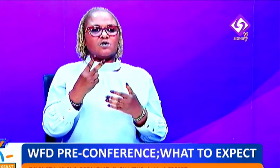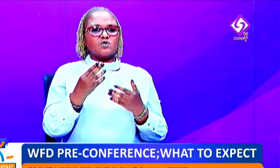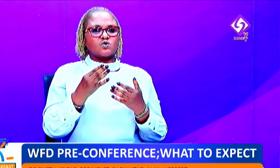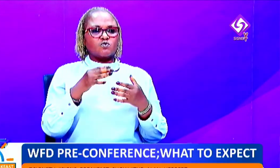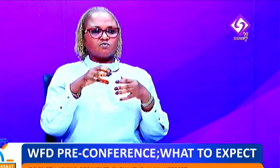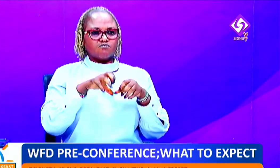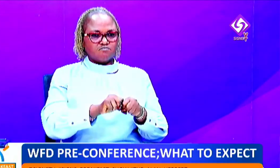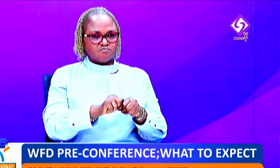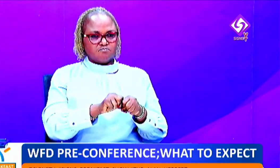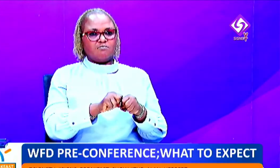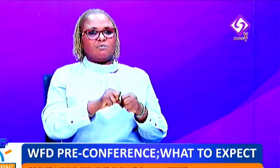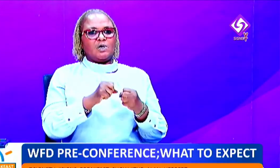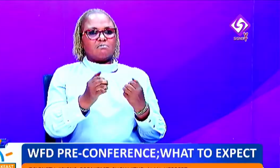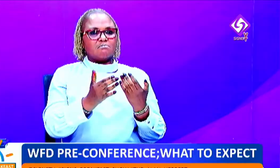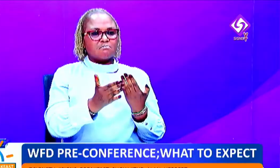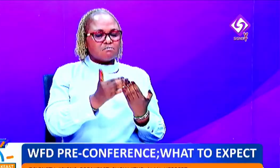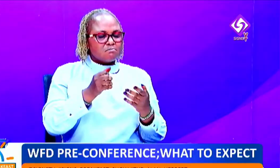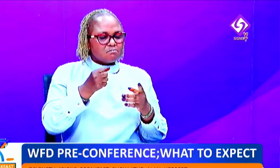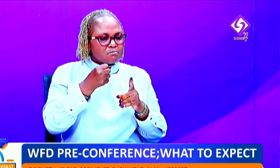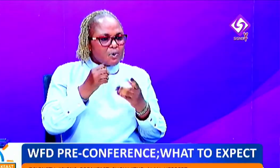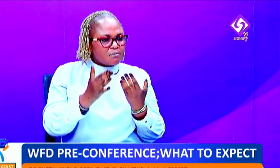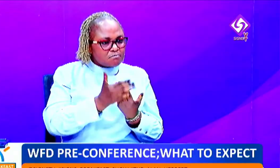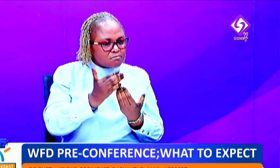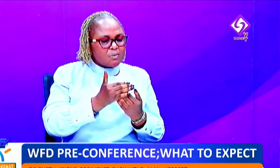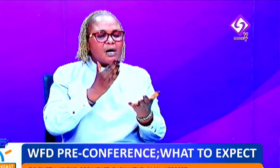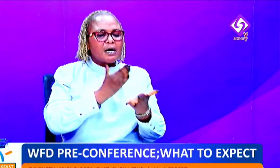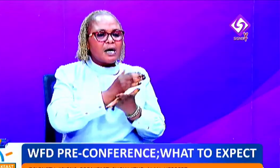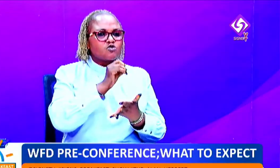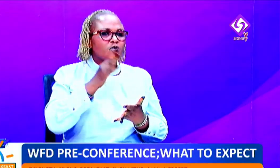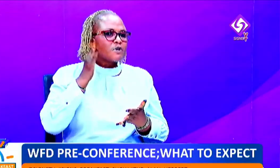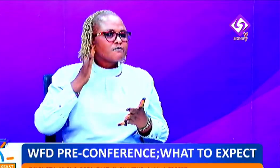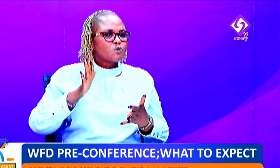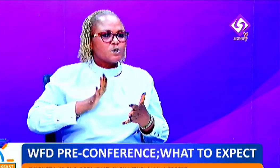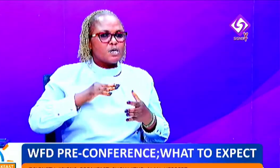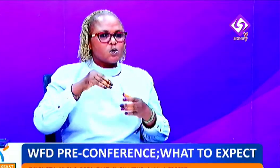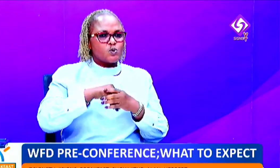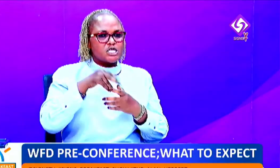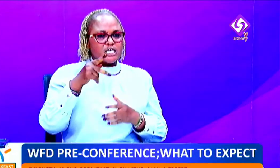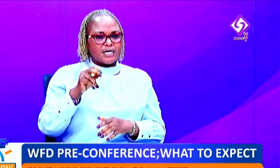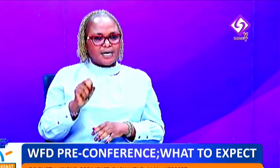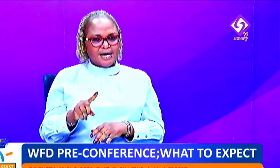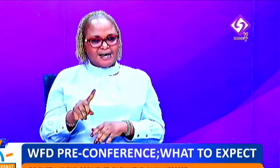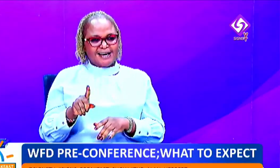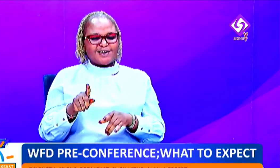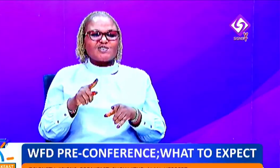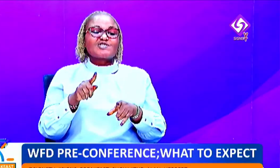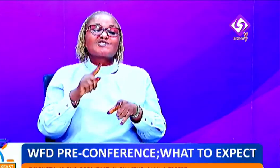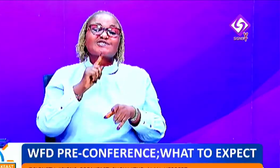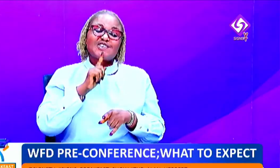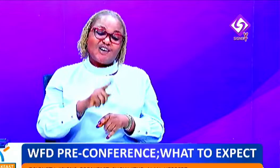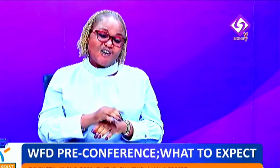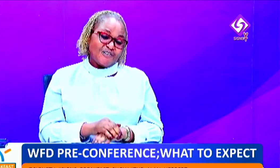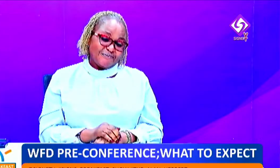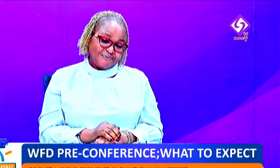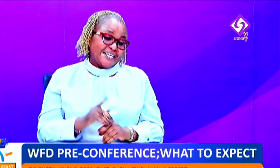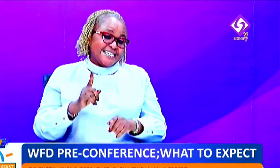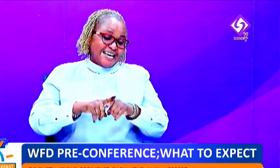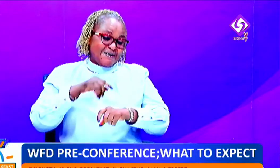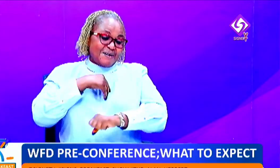areas in society, but we did not have a platform where we could articulate our issues. So I wanted to see how I could add this to my